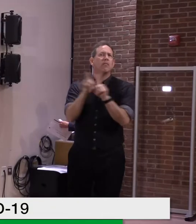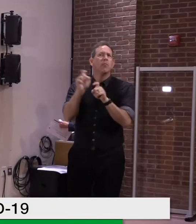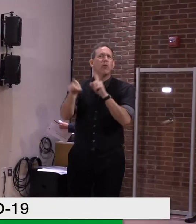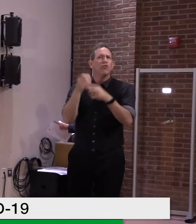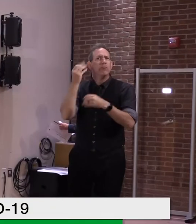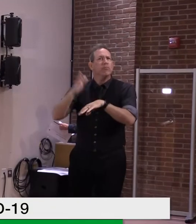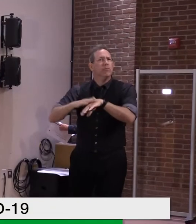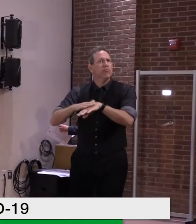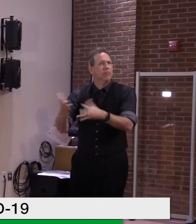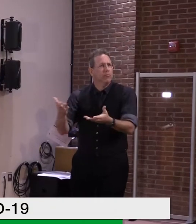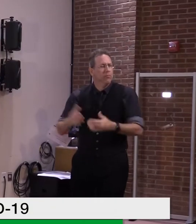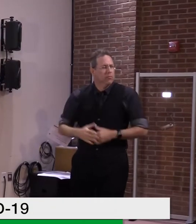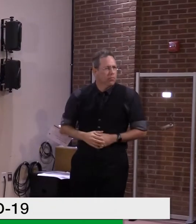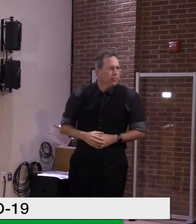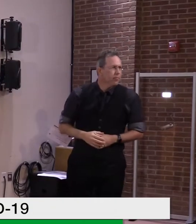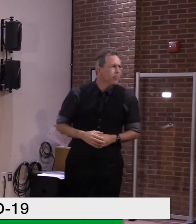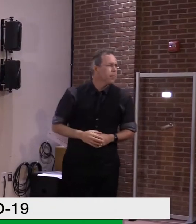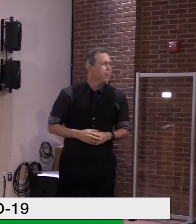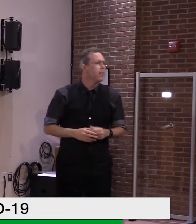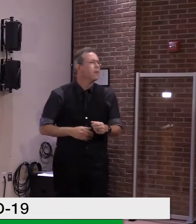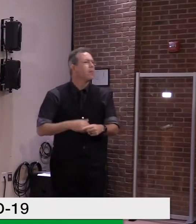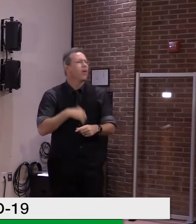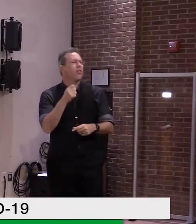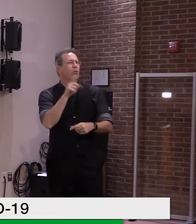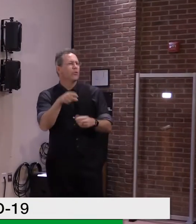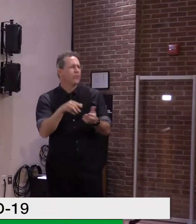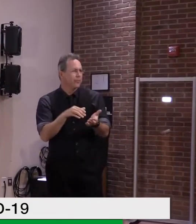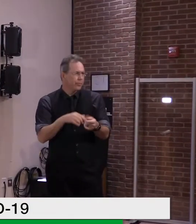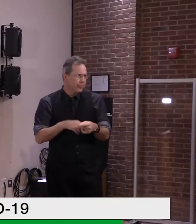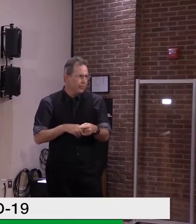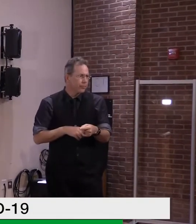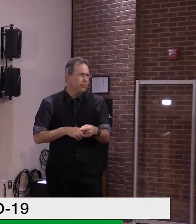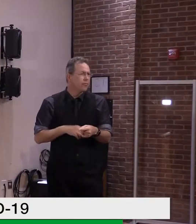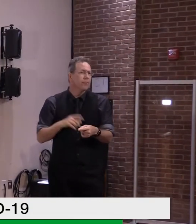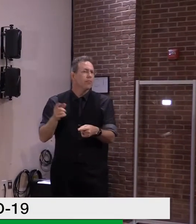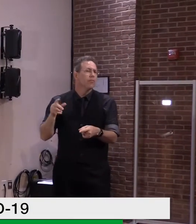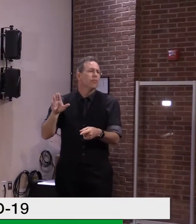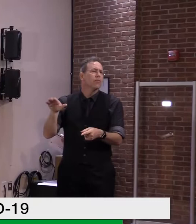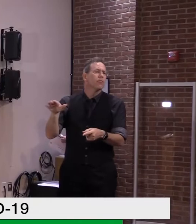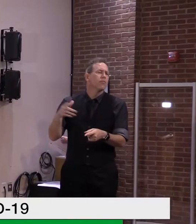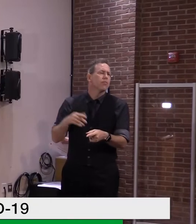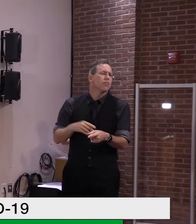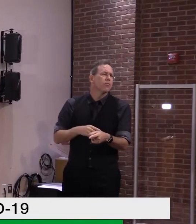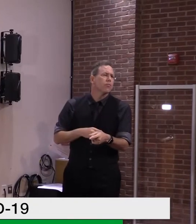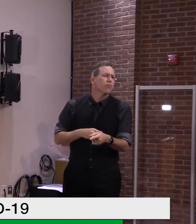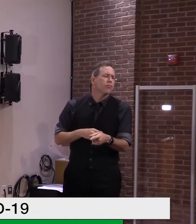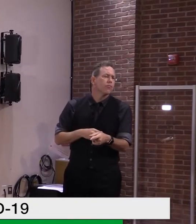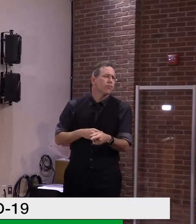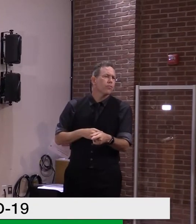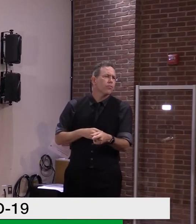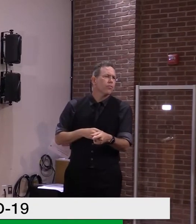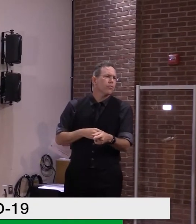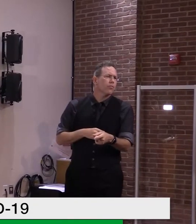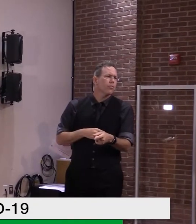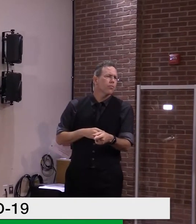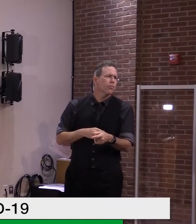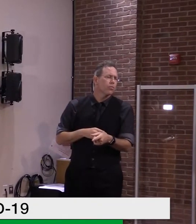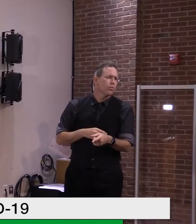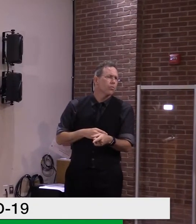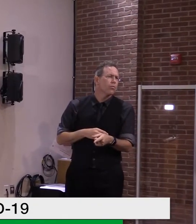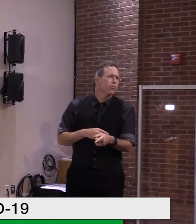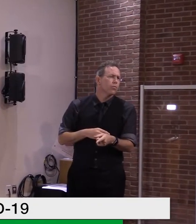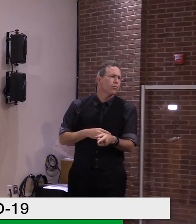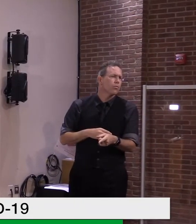any update on the report that the Department of Public Safety fired a state trooper apparently over